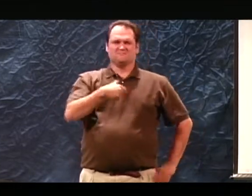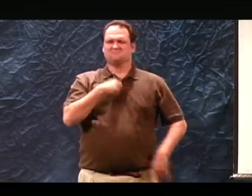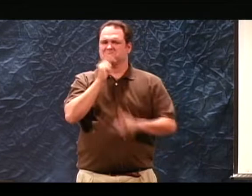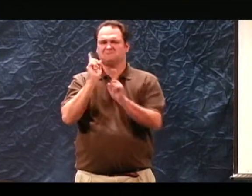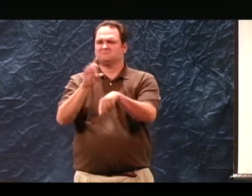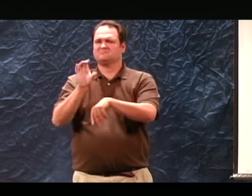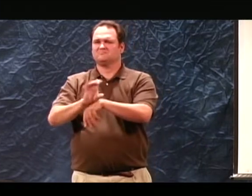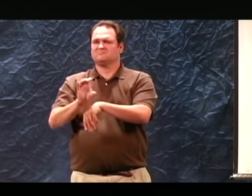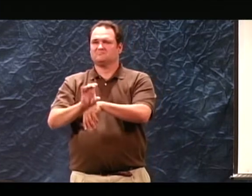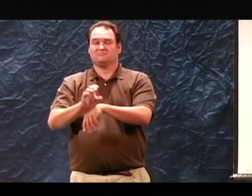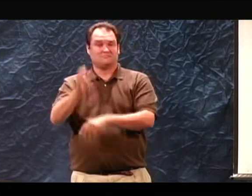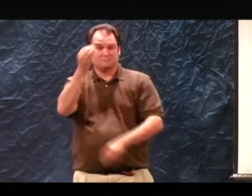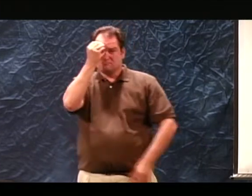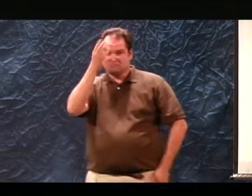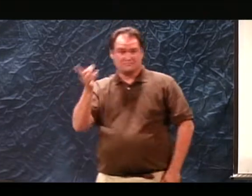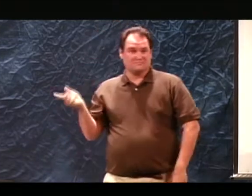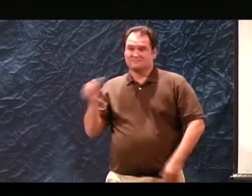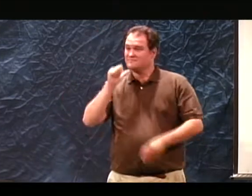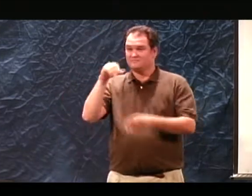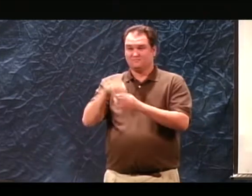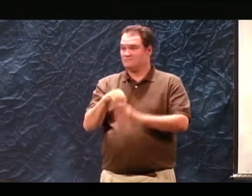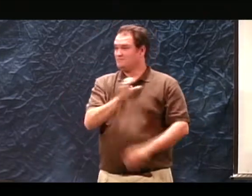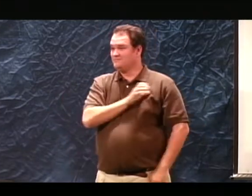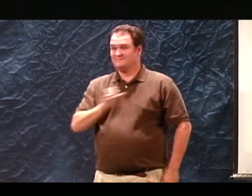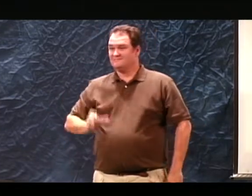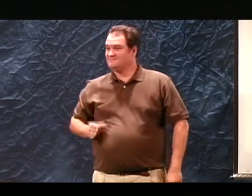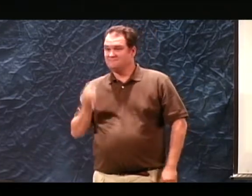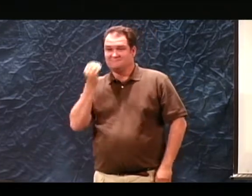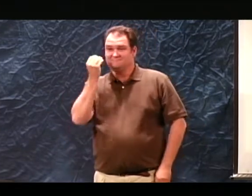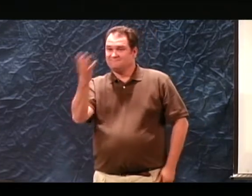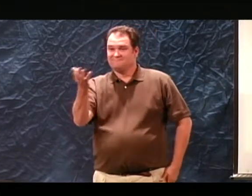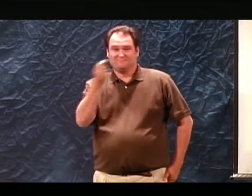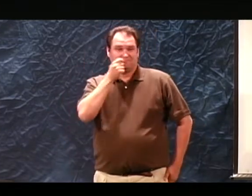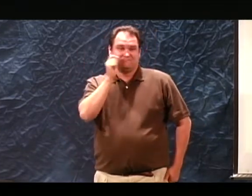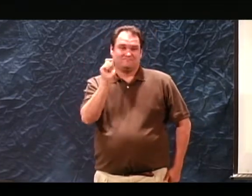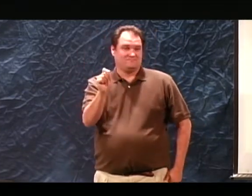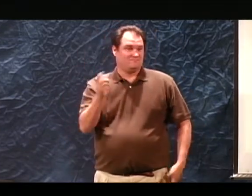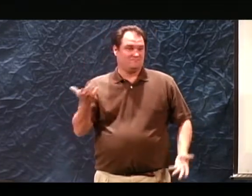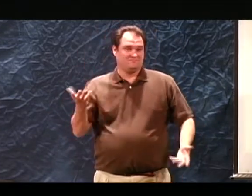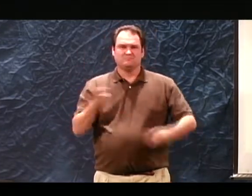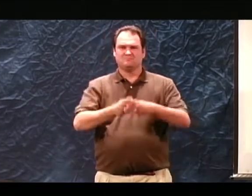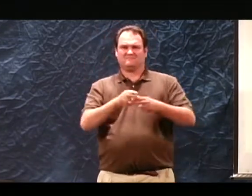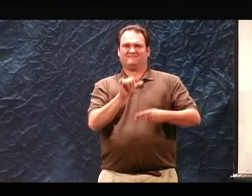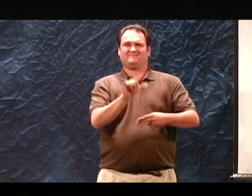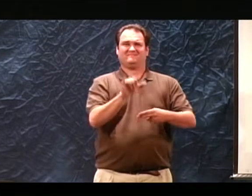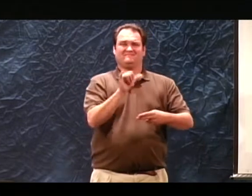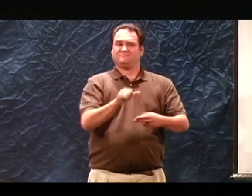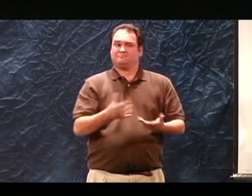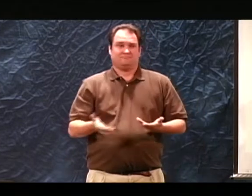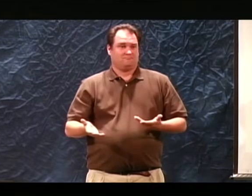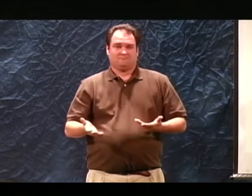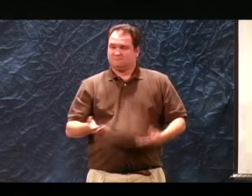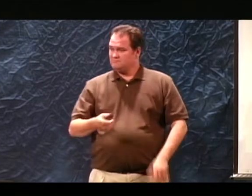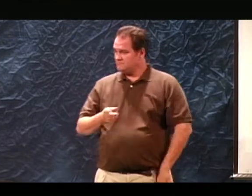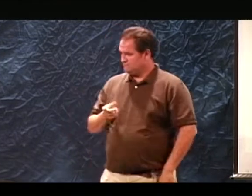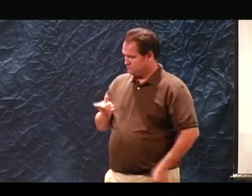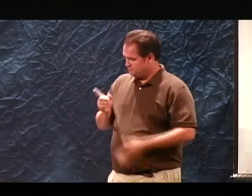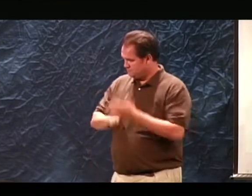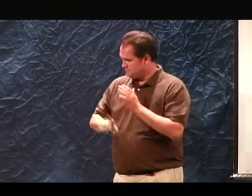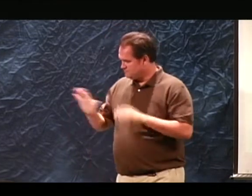remember the story of those people who wanted to keep their name on their membership goals they can happen on the membership